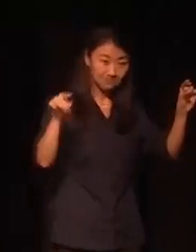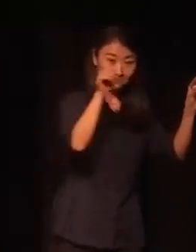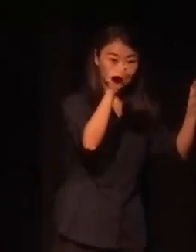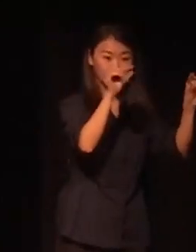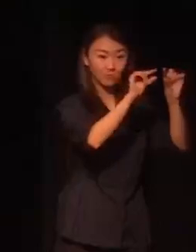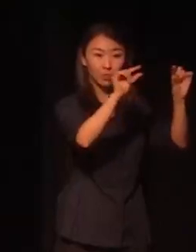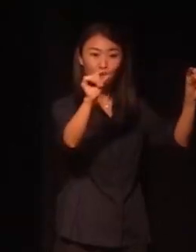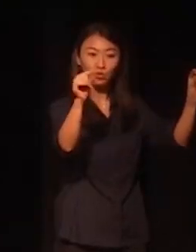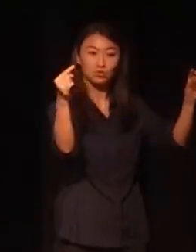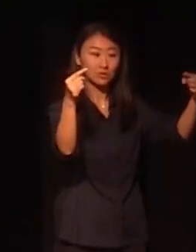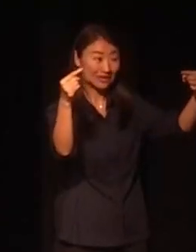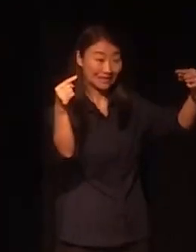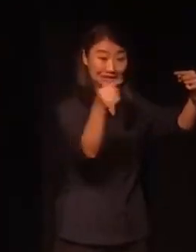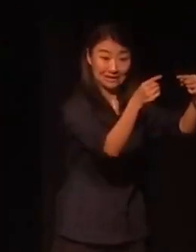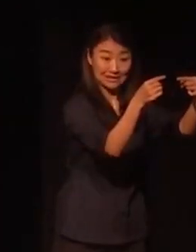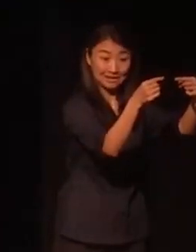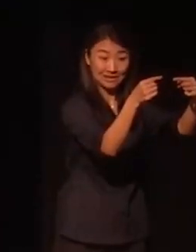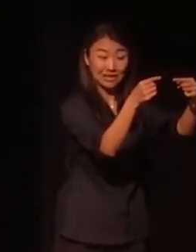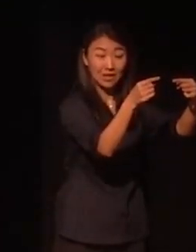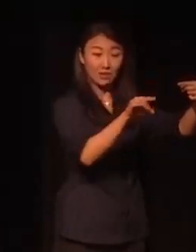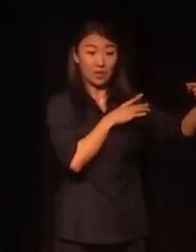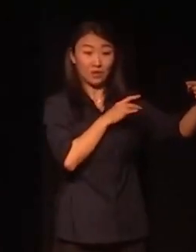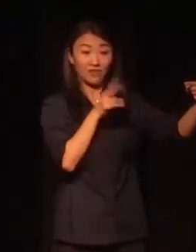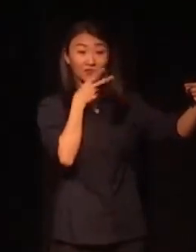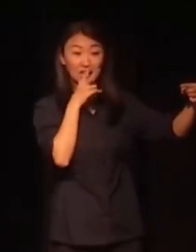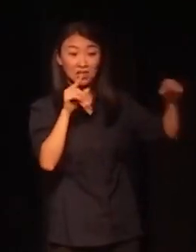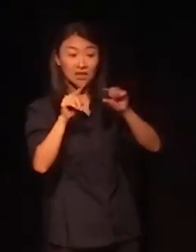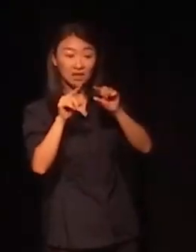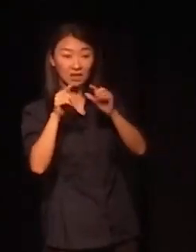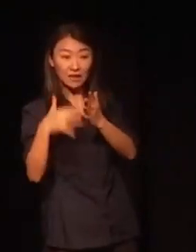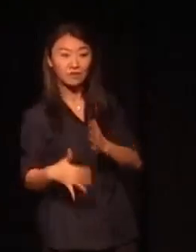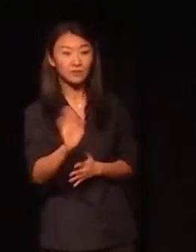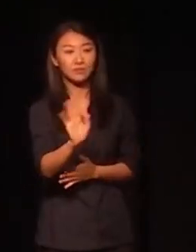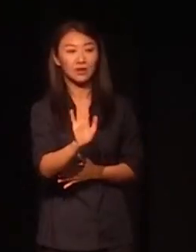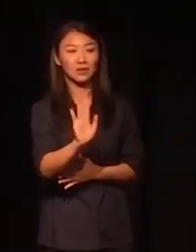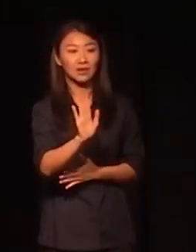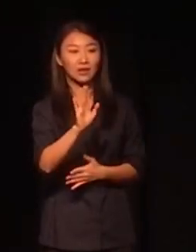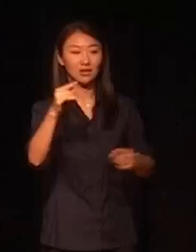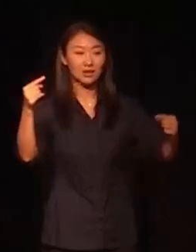that what comes out would not be the translation of the text, but